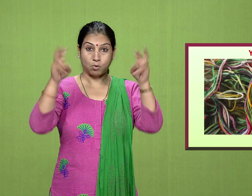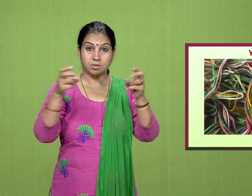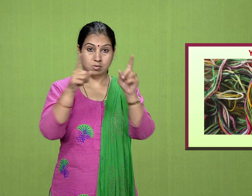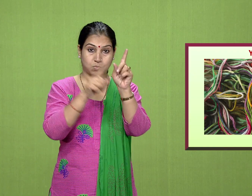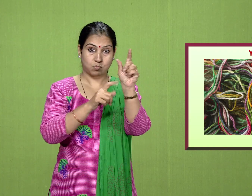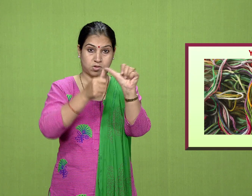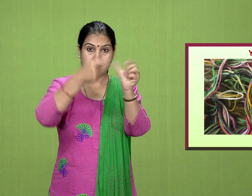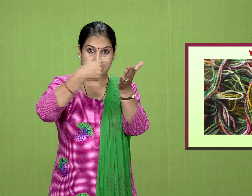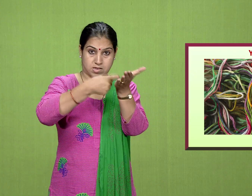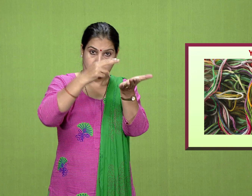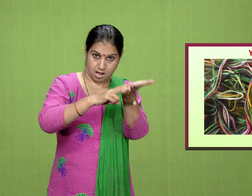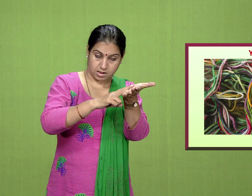making.